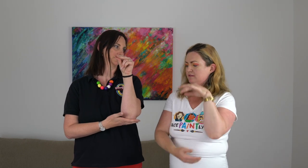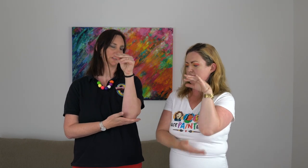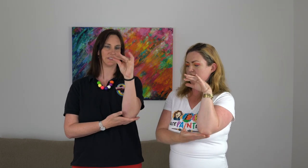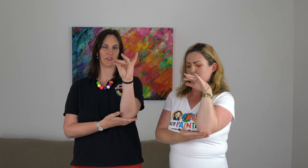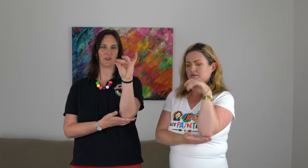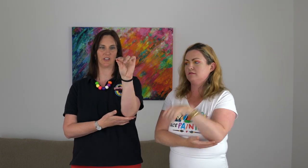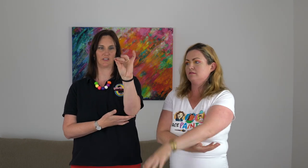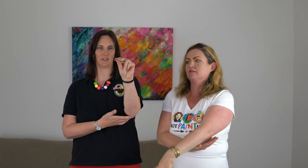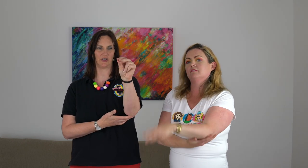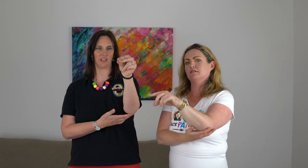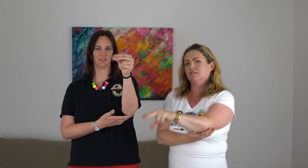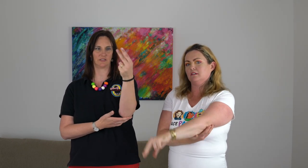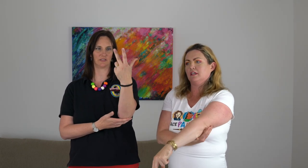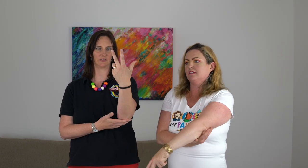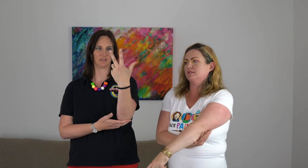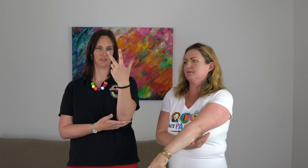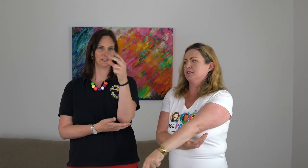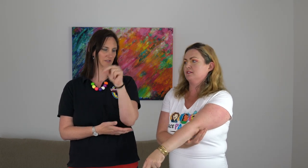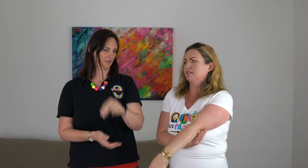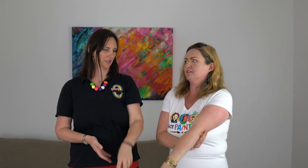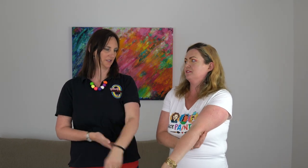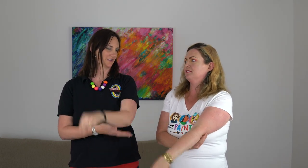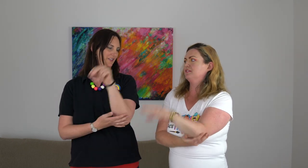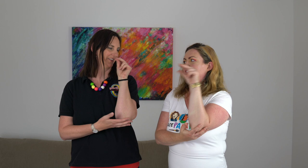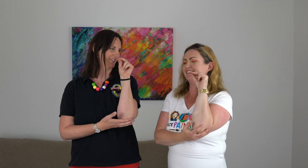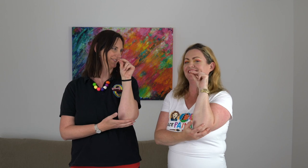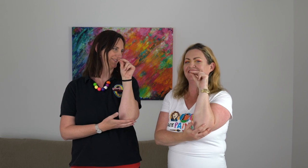That's the three fingers. Okay, that was a bit